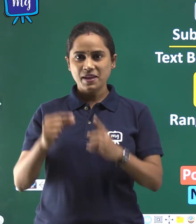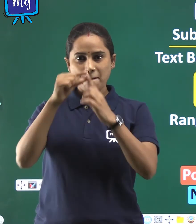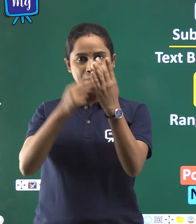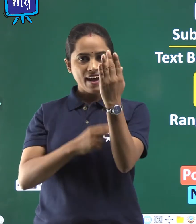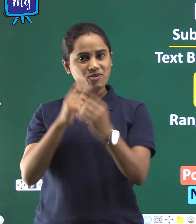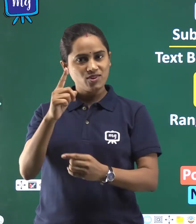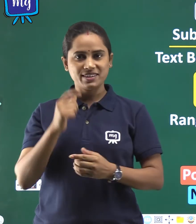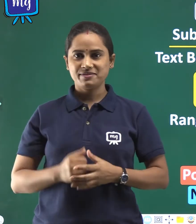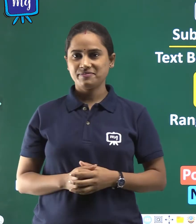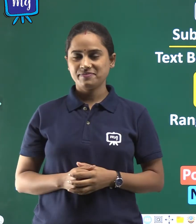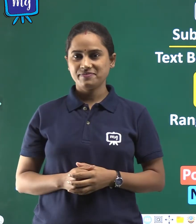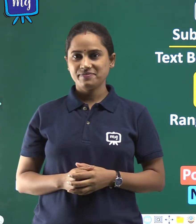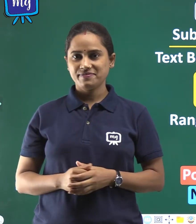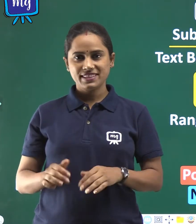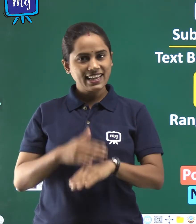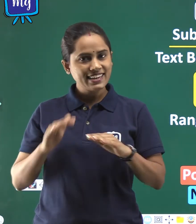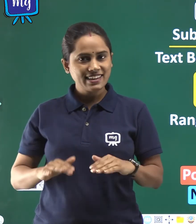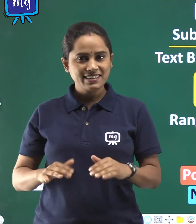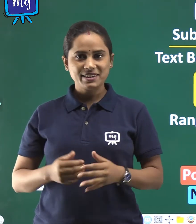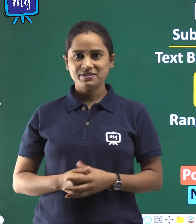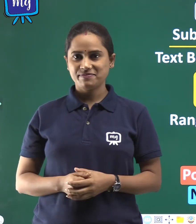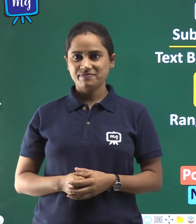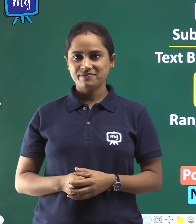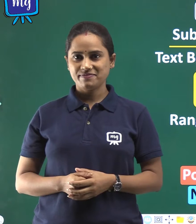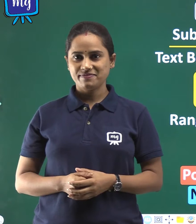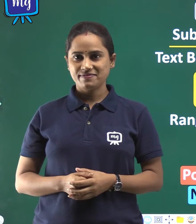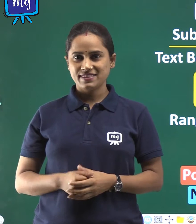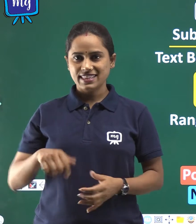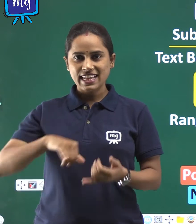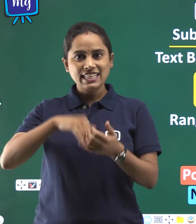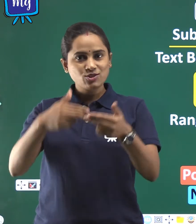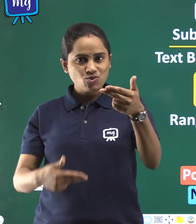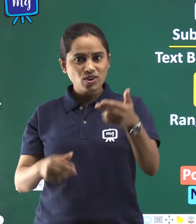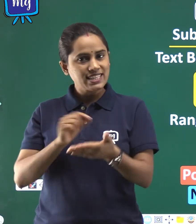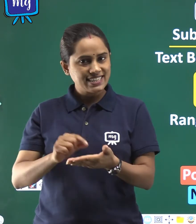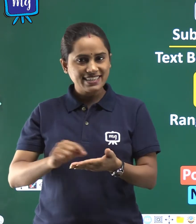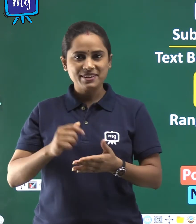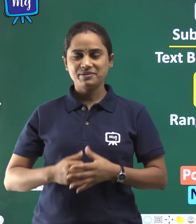Part 1. Dear children, this story is written